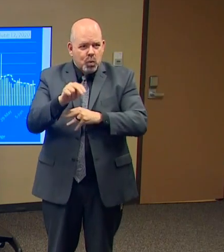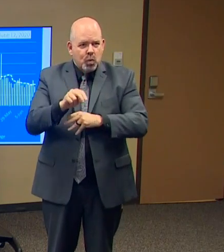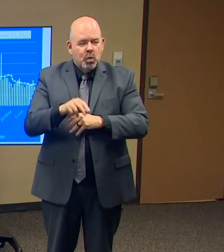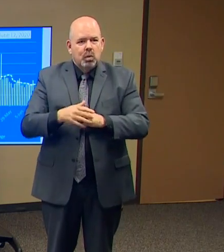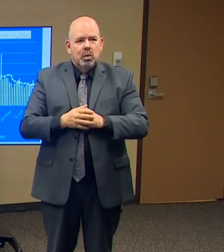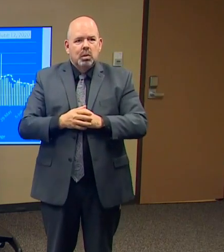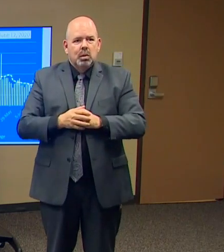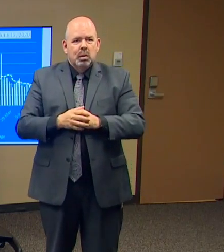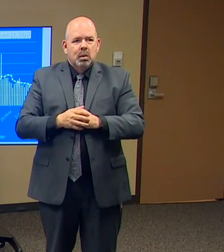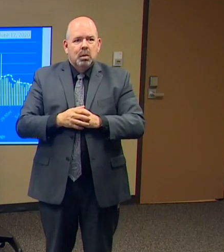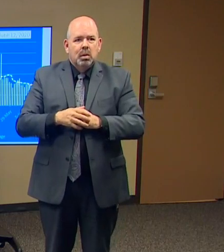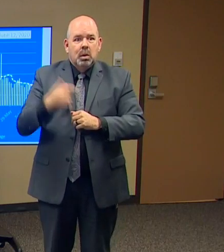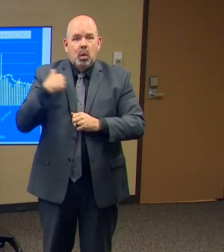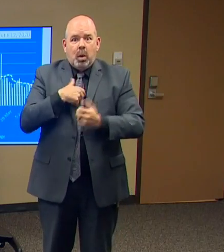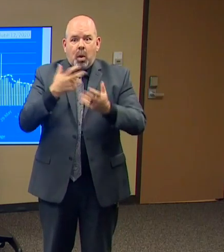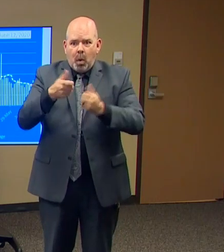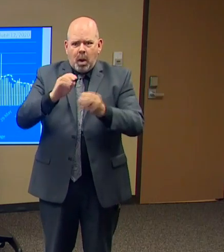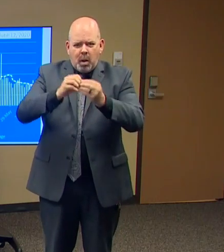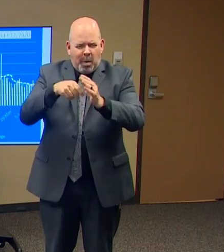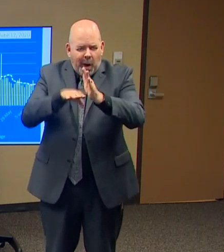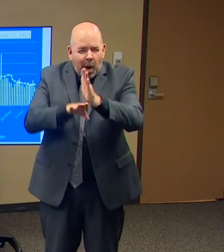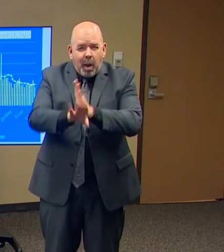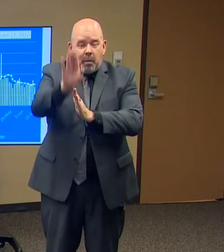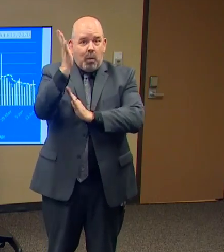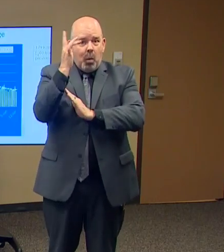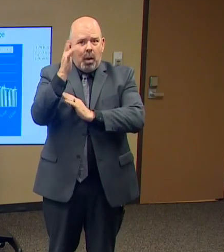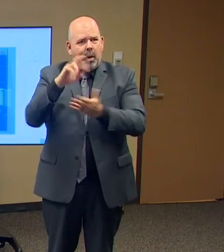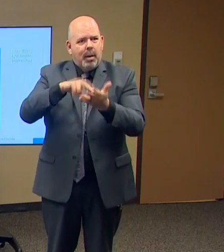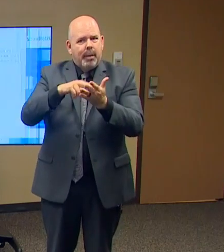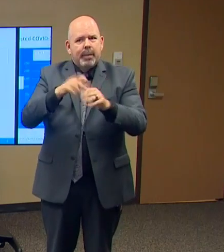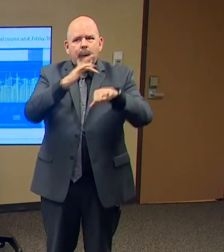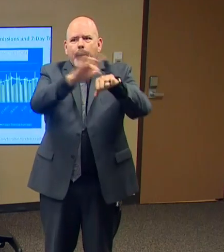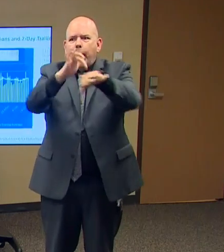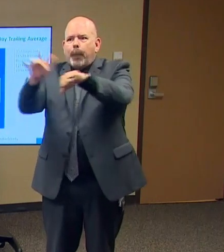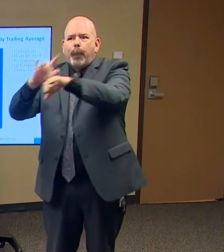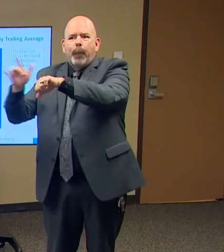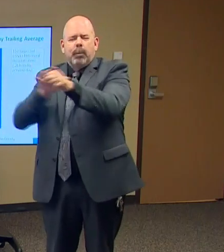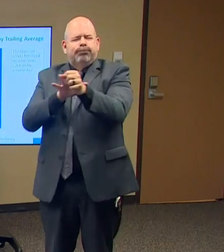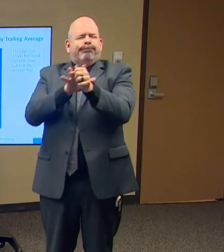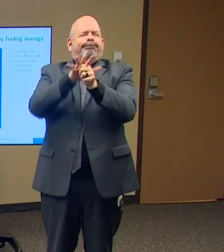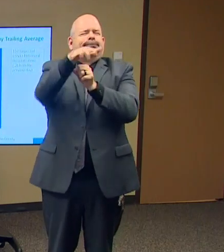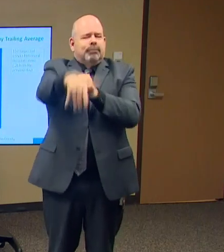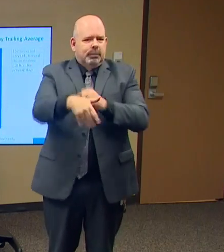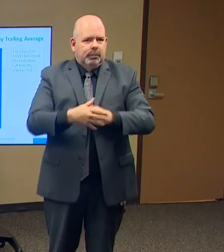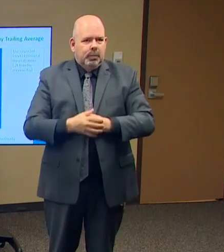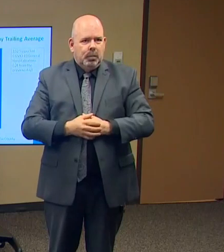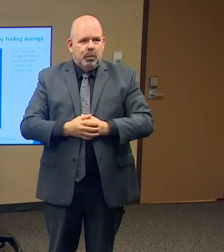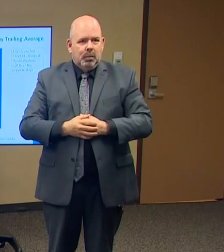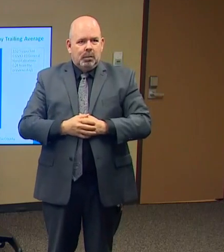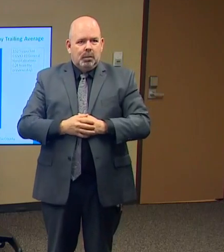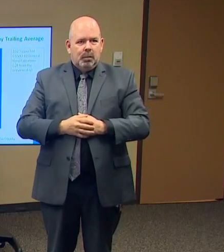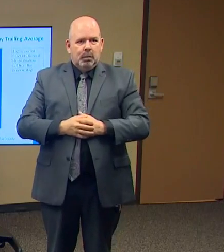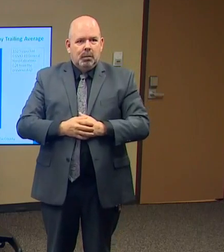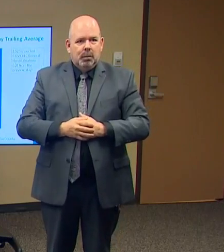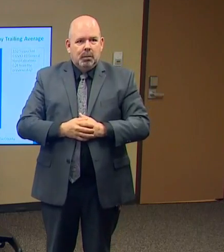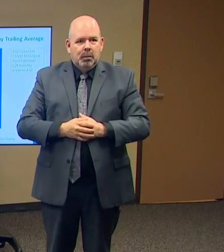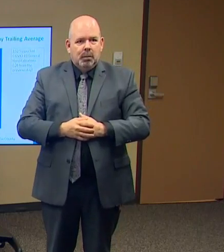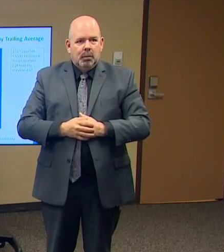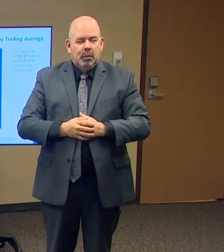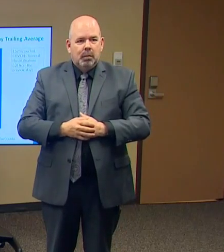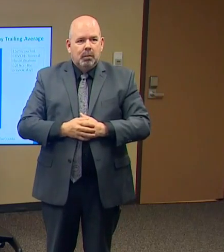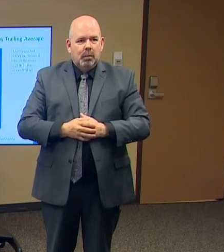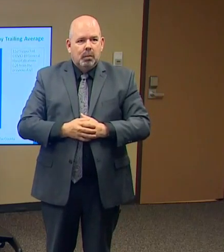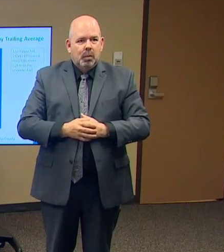want that particular indicator to be going. Next slide is the general